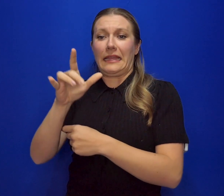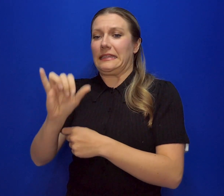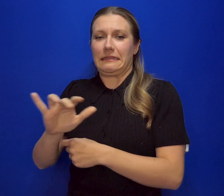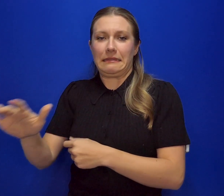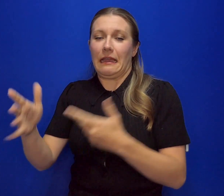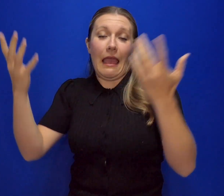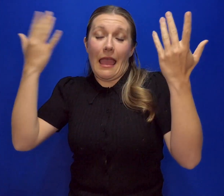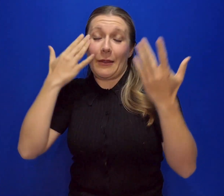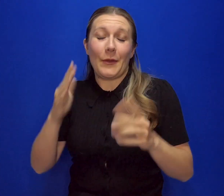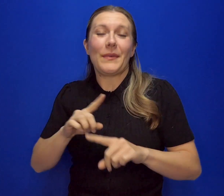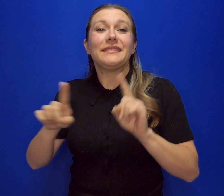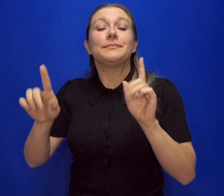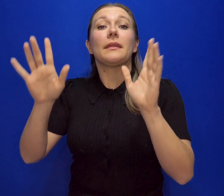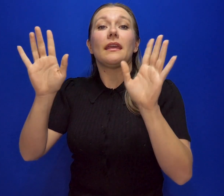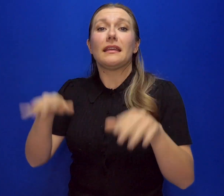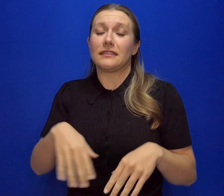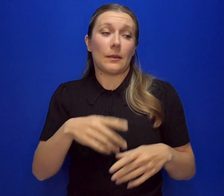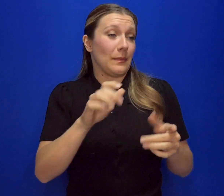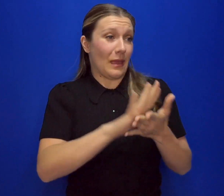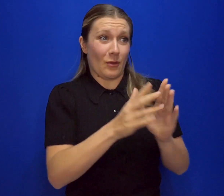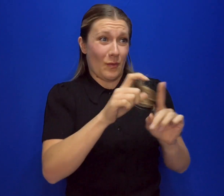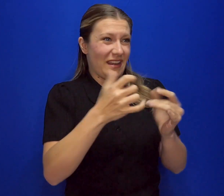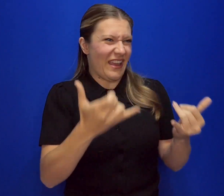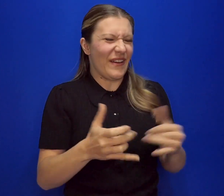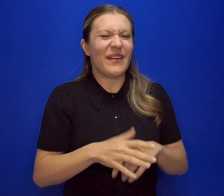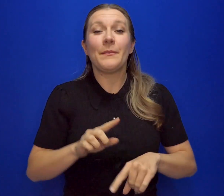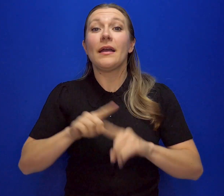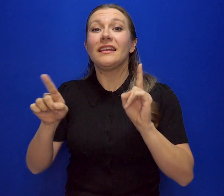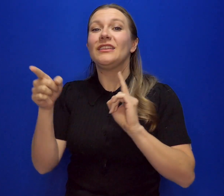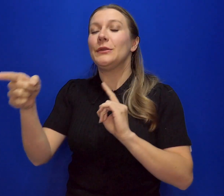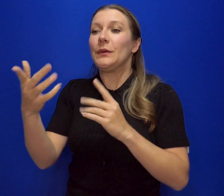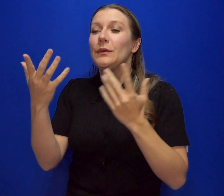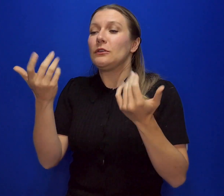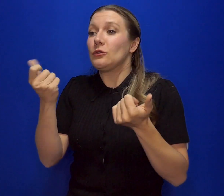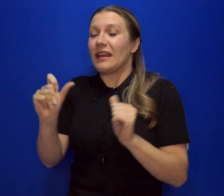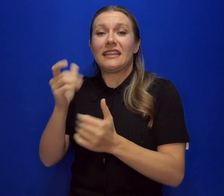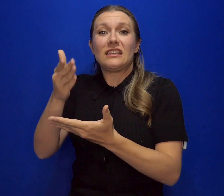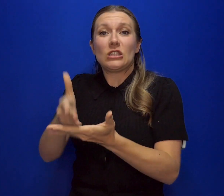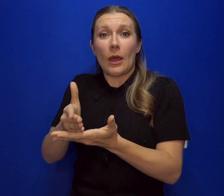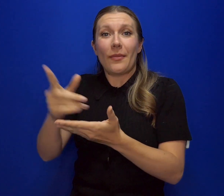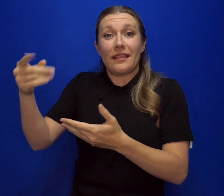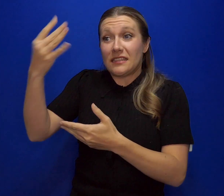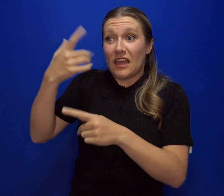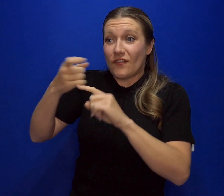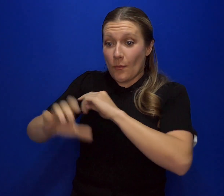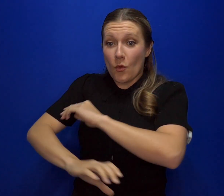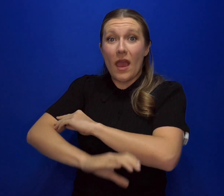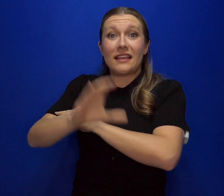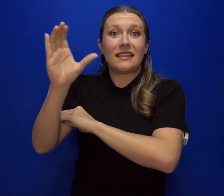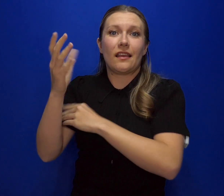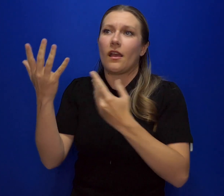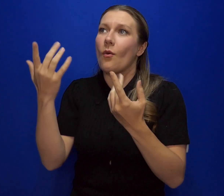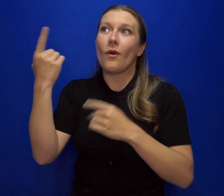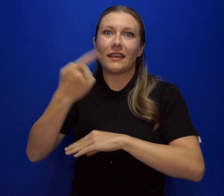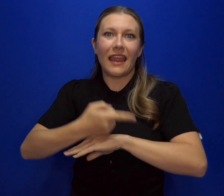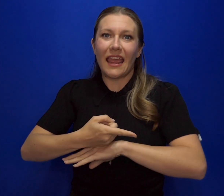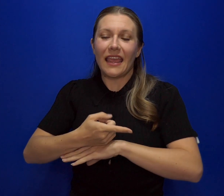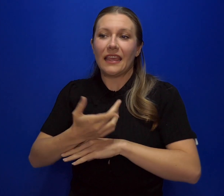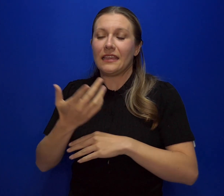you get in this situation where you're constantly trying to stop a thing. It's like trying to stop the sun from coming up. Like one day your blood sugar's going to,